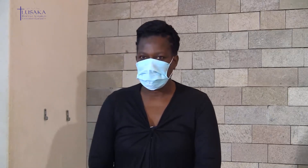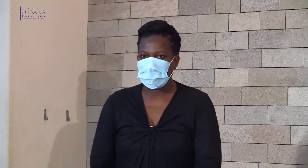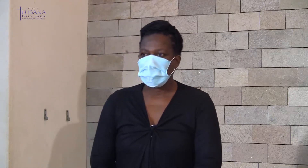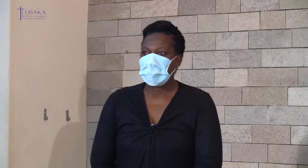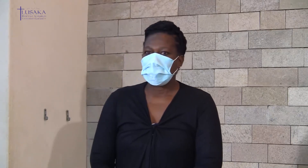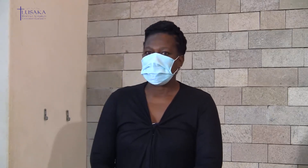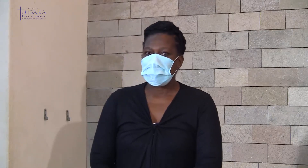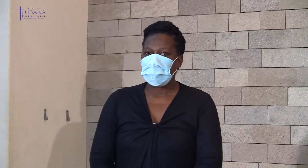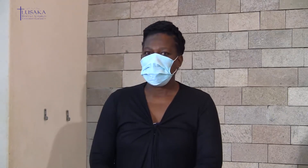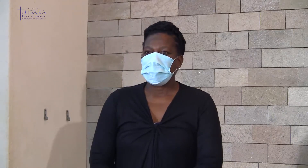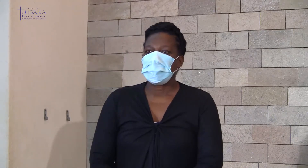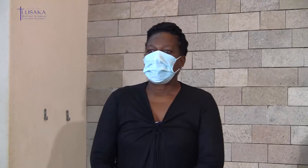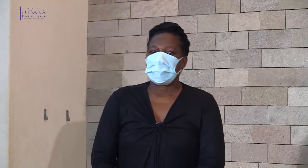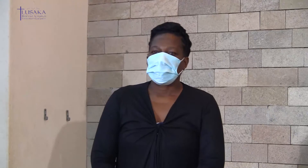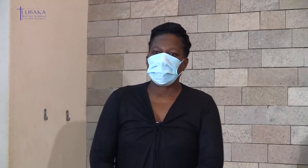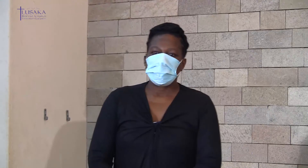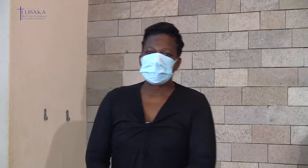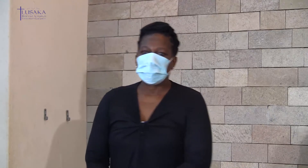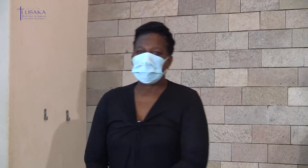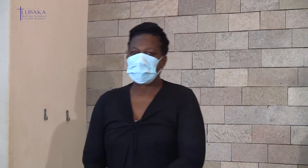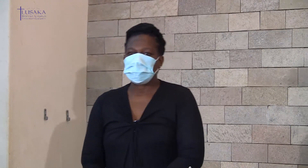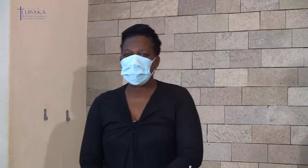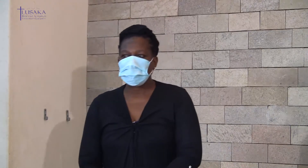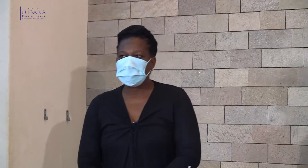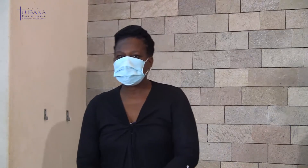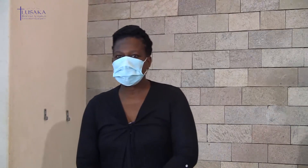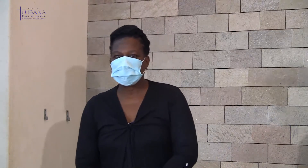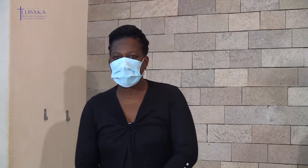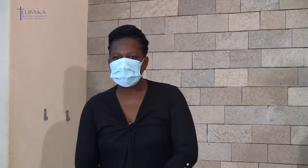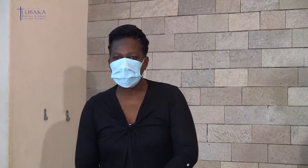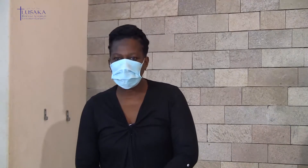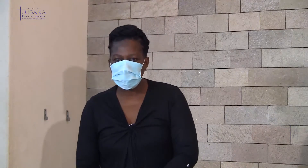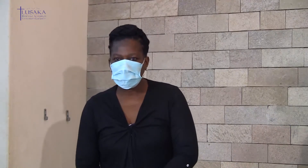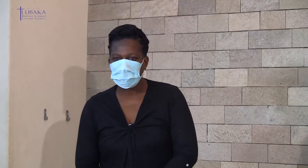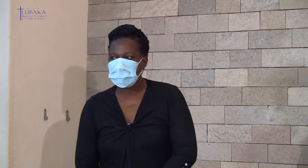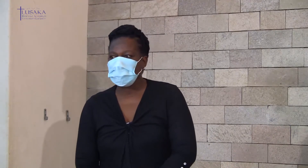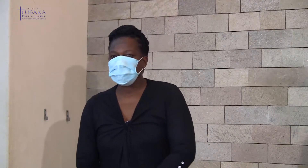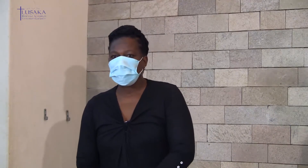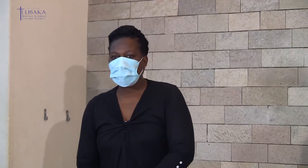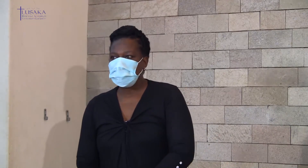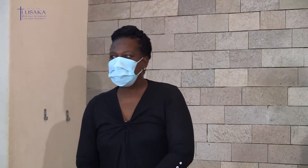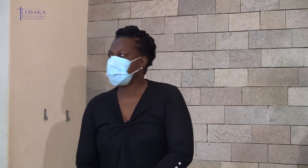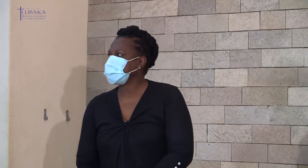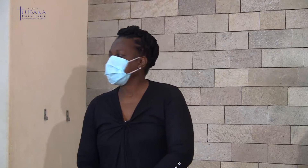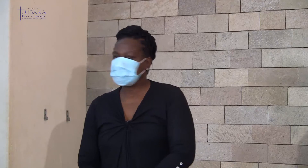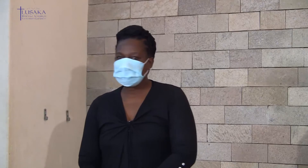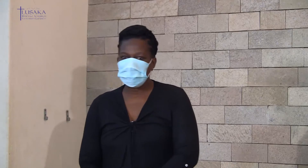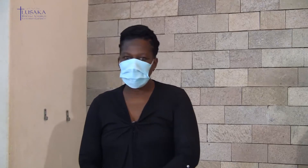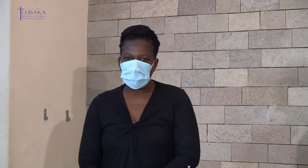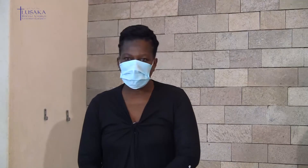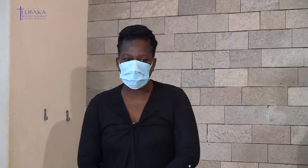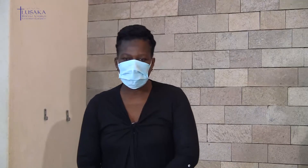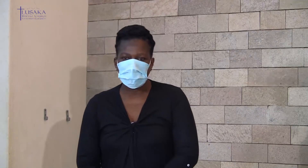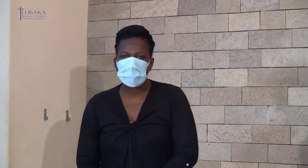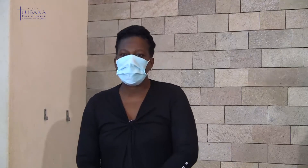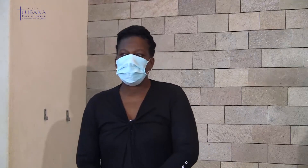Redeemer and how the Lord from heaven sent the angel Gabriel to come and visit